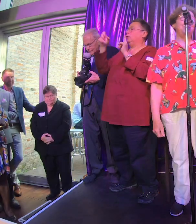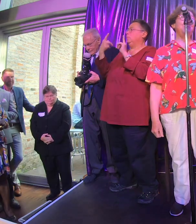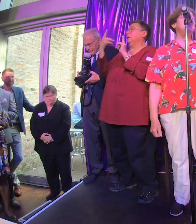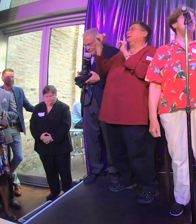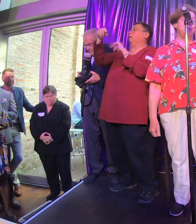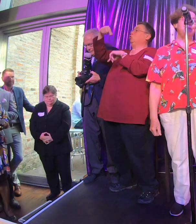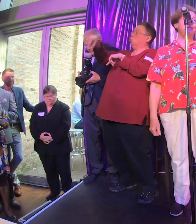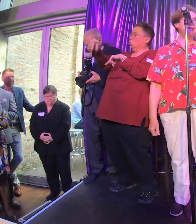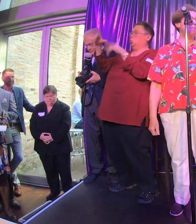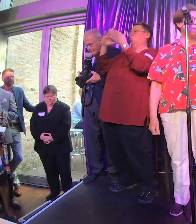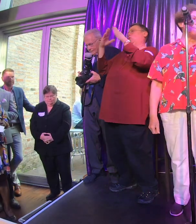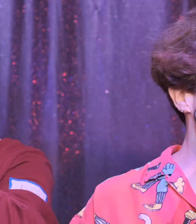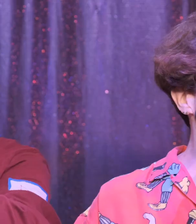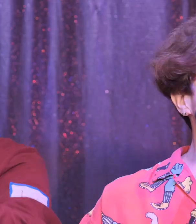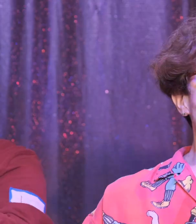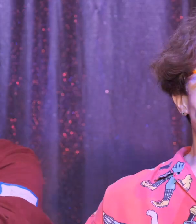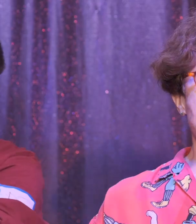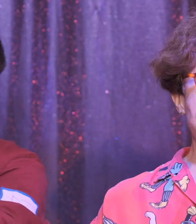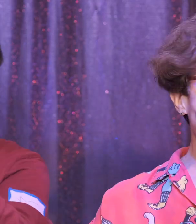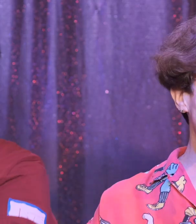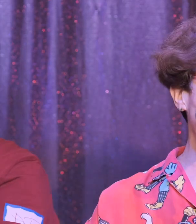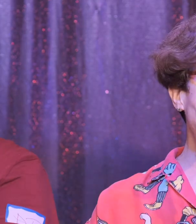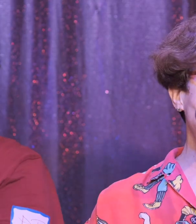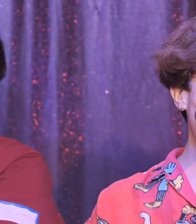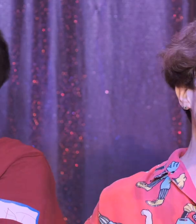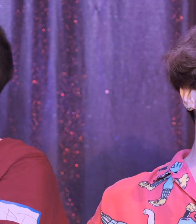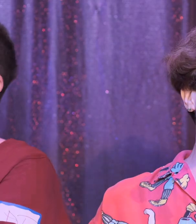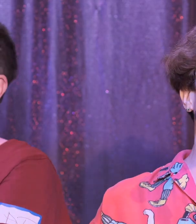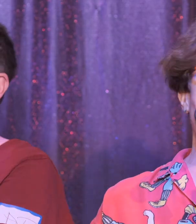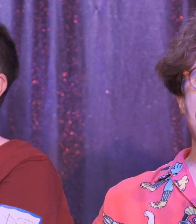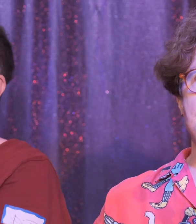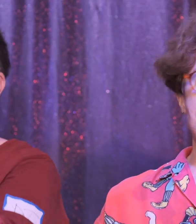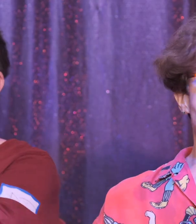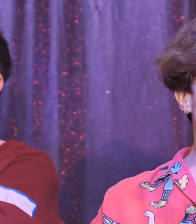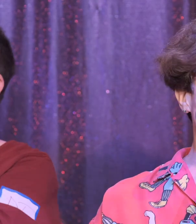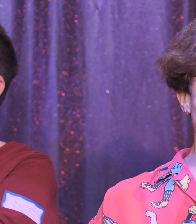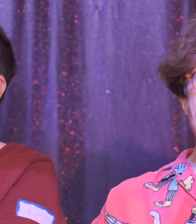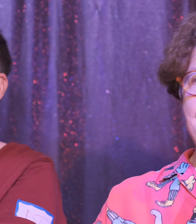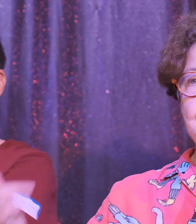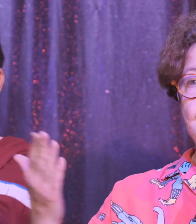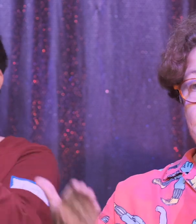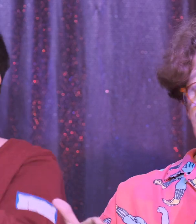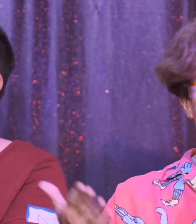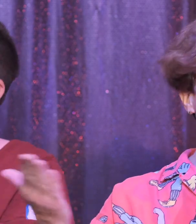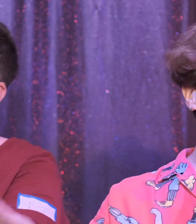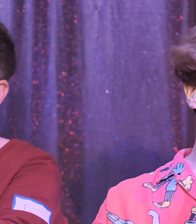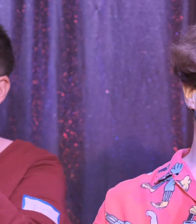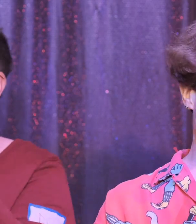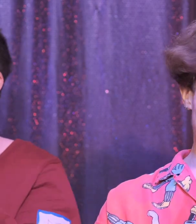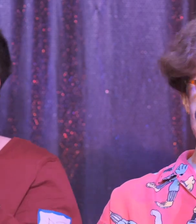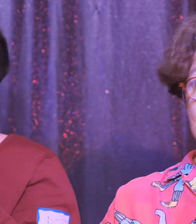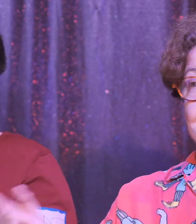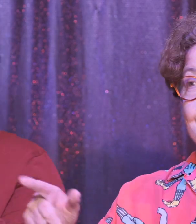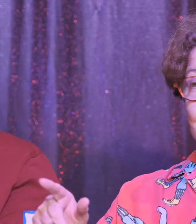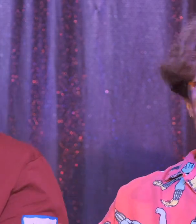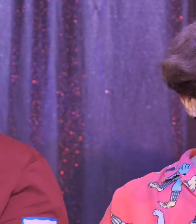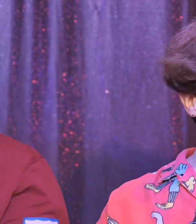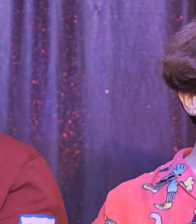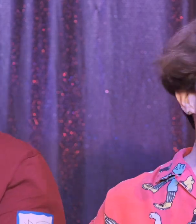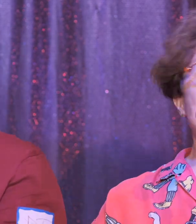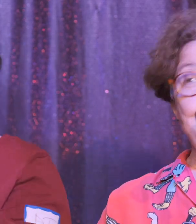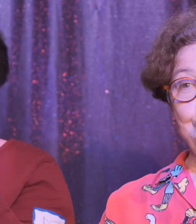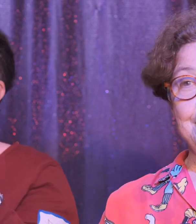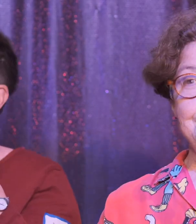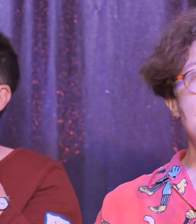LGBTQ community. Tracy is an equal opportunity writer. She's written about Vernita Gray,